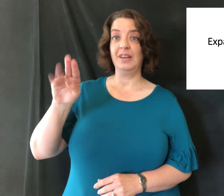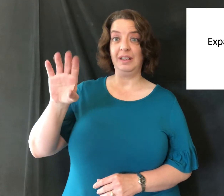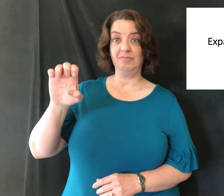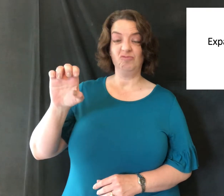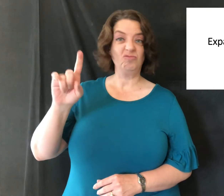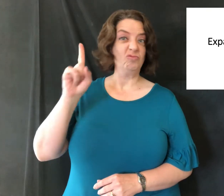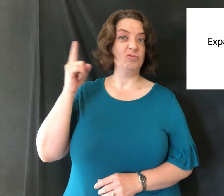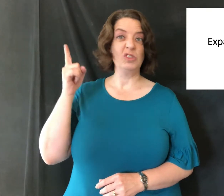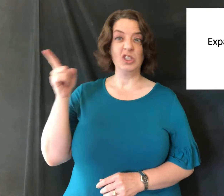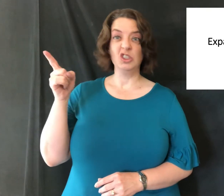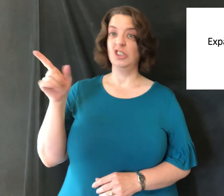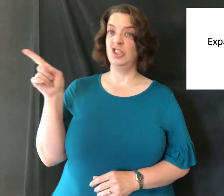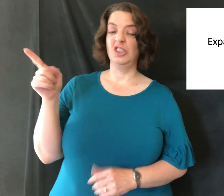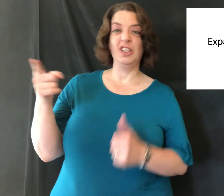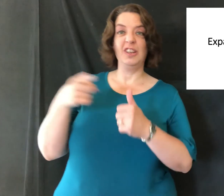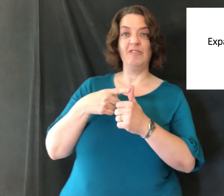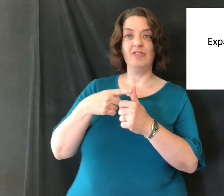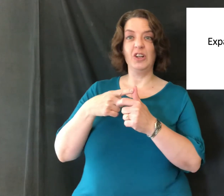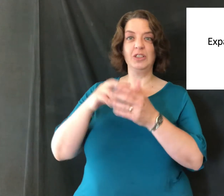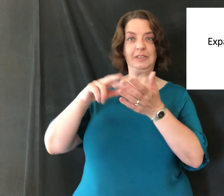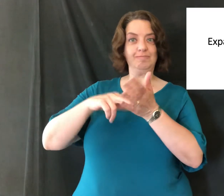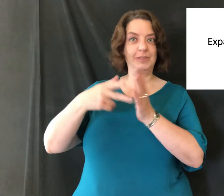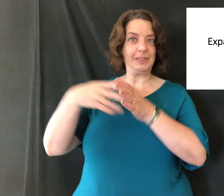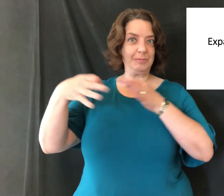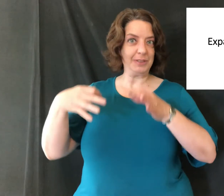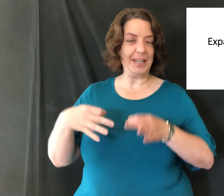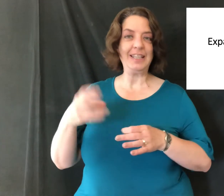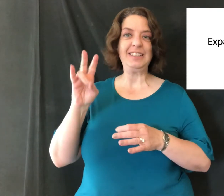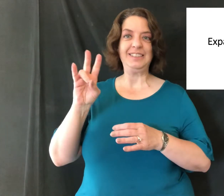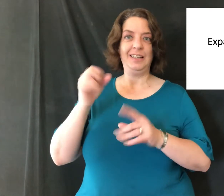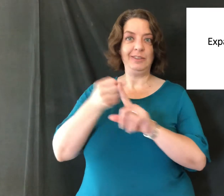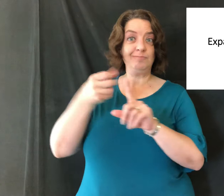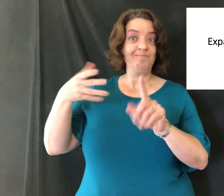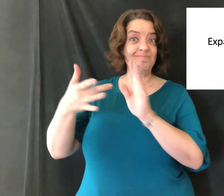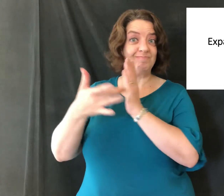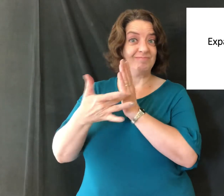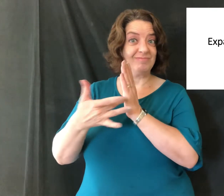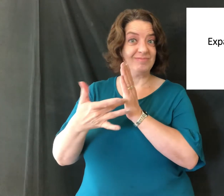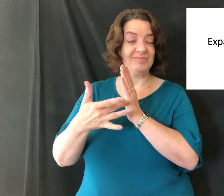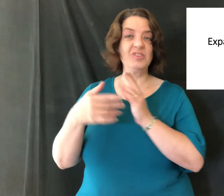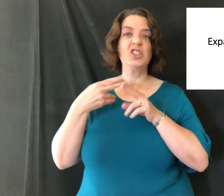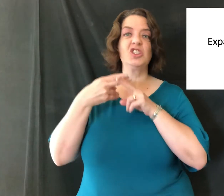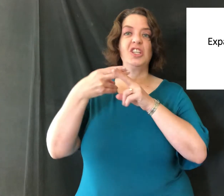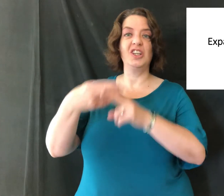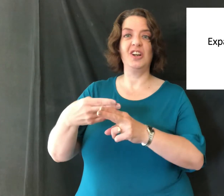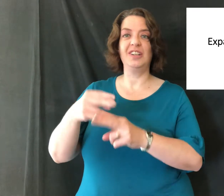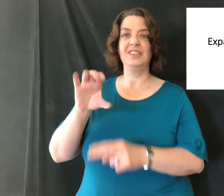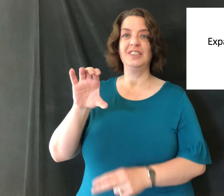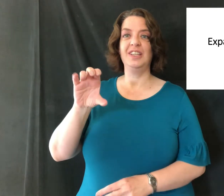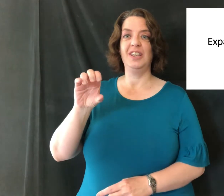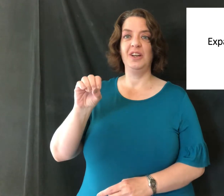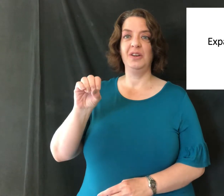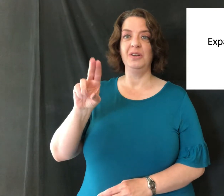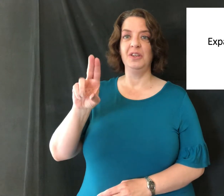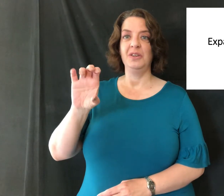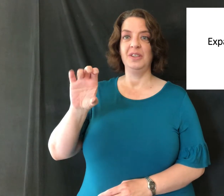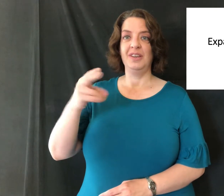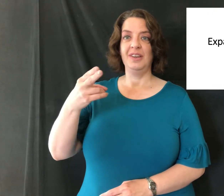Lawrence, she was the one who first defined the 7 expansion technique, called it